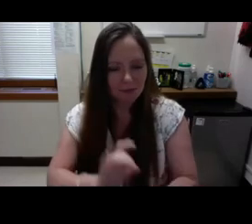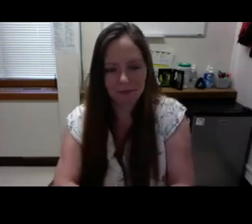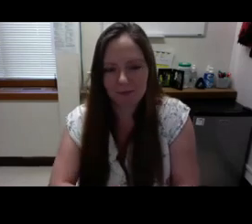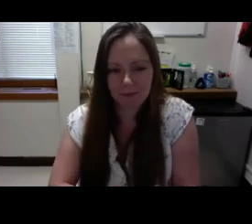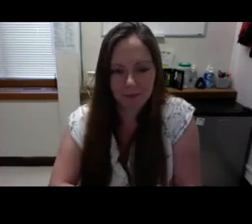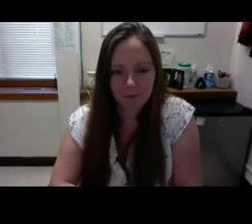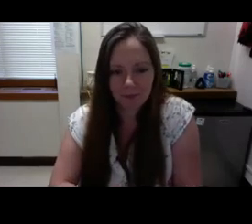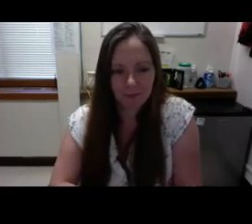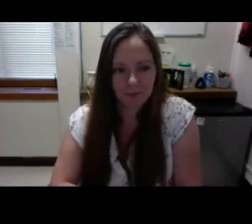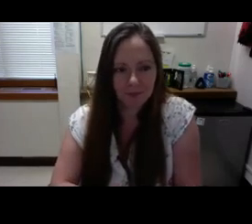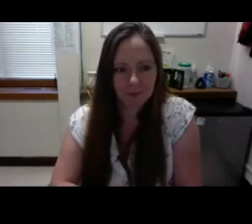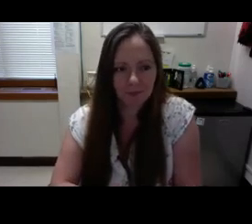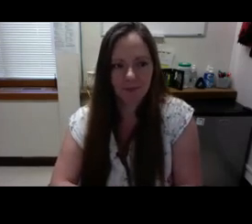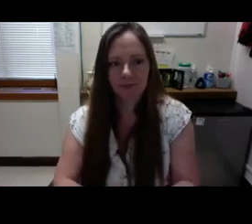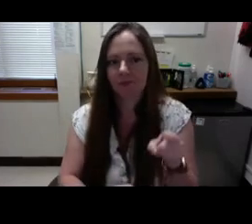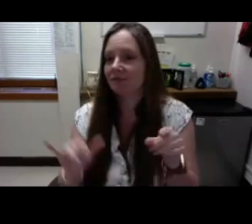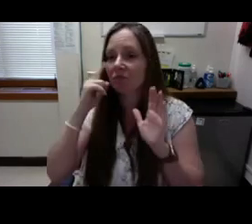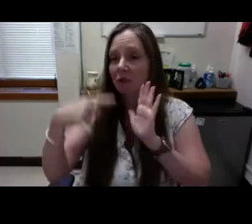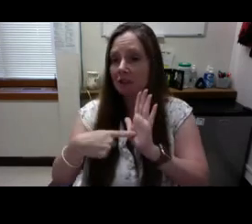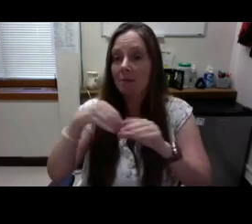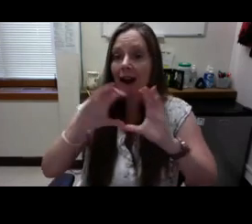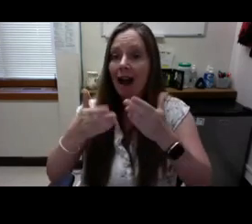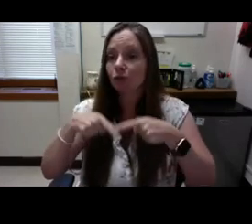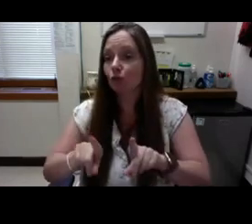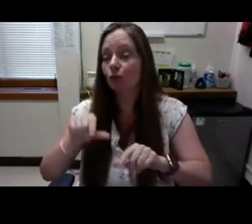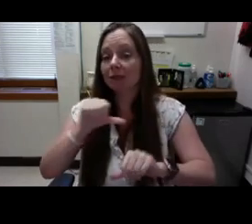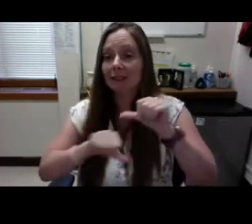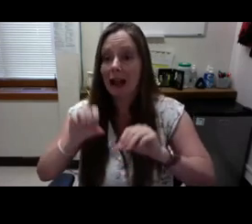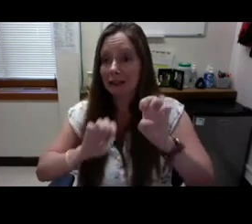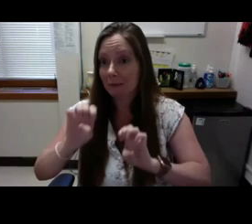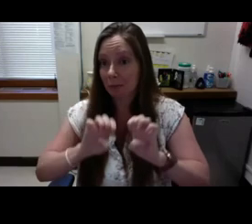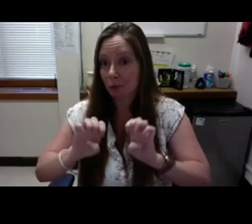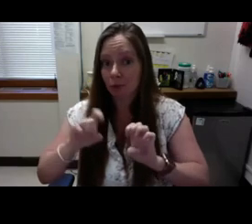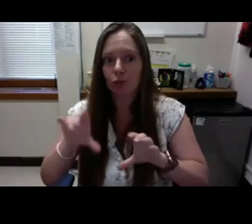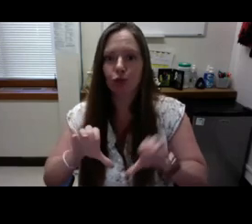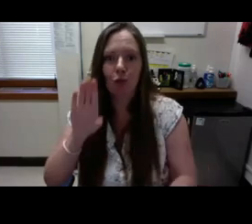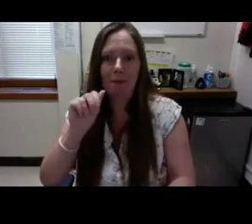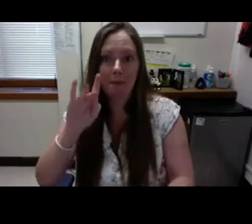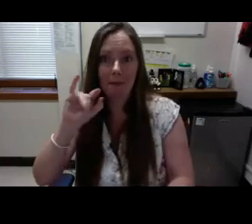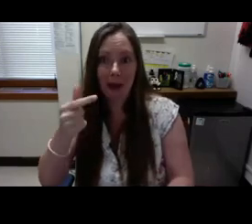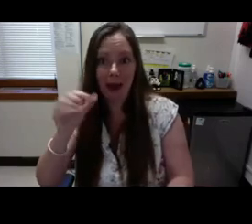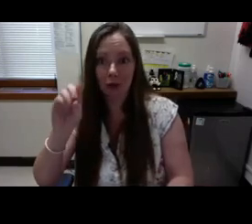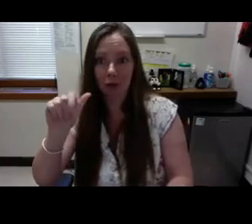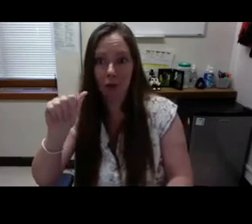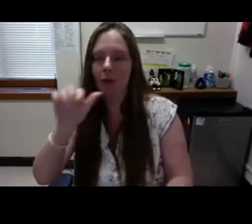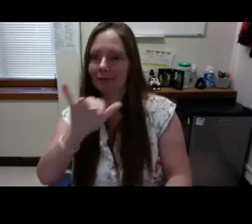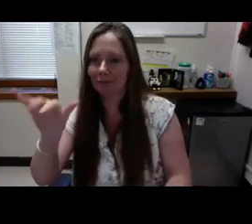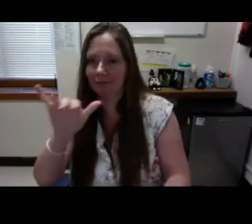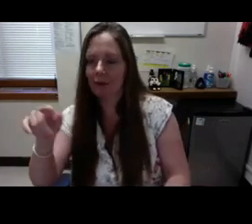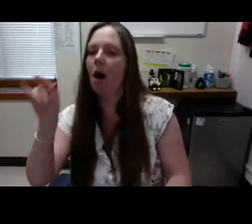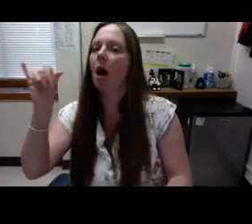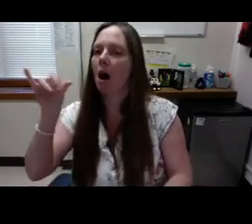more strong, a stronger reader in the future. So for example, in the classroom during maybe a science experiment, you could